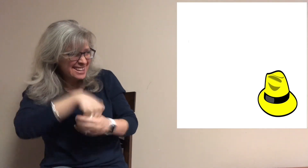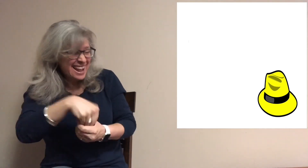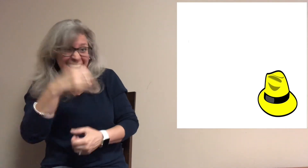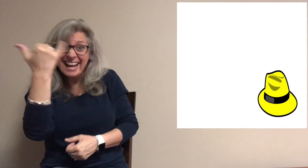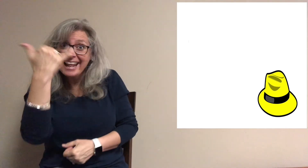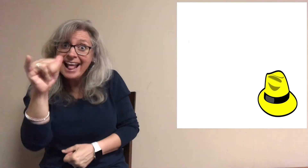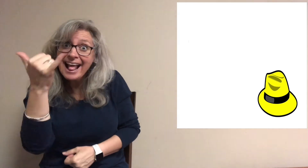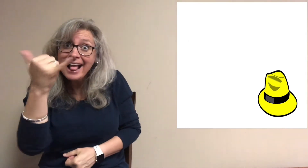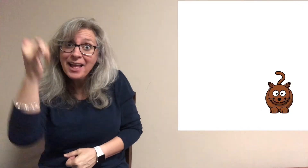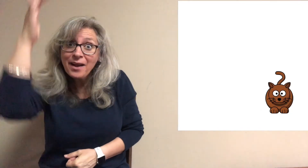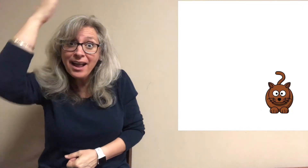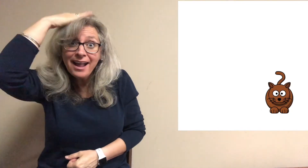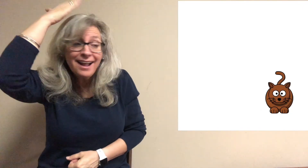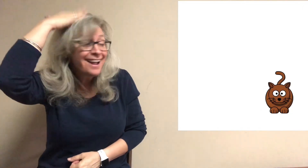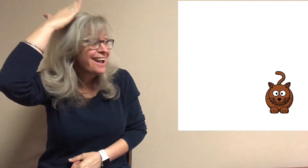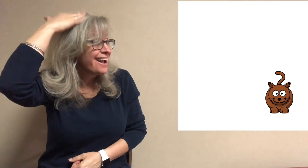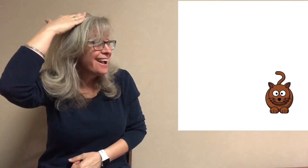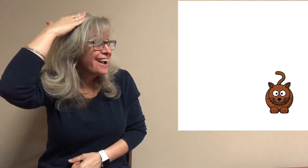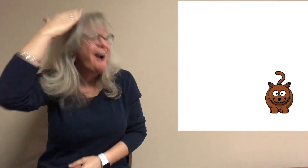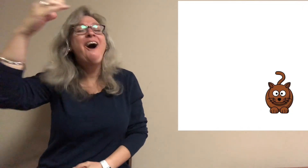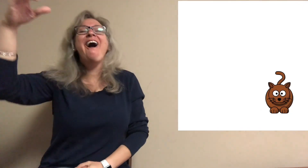you inside the yellow hat?